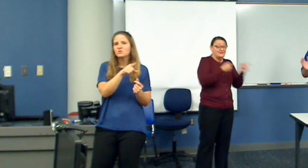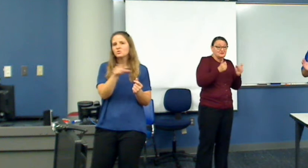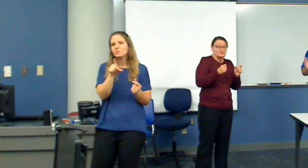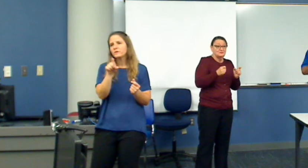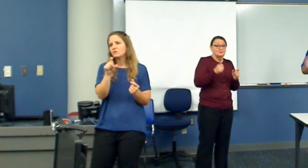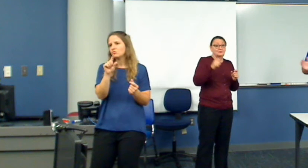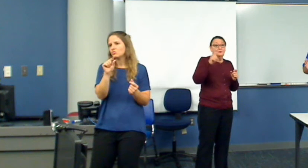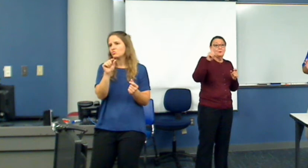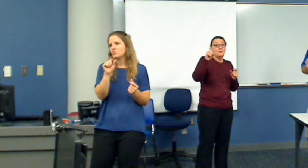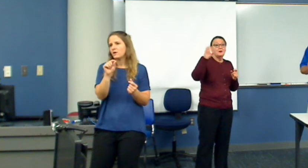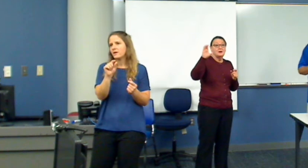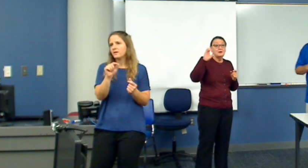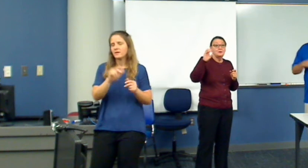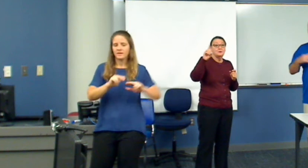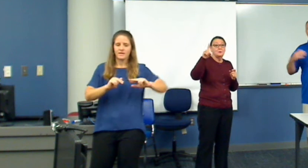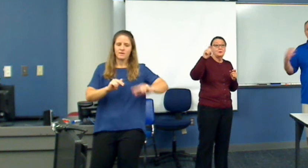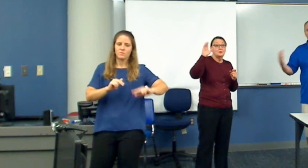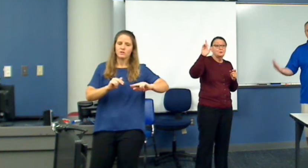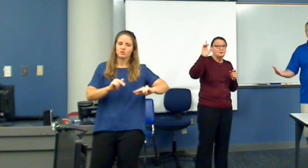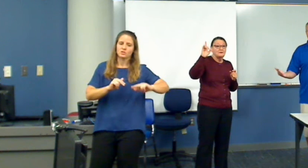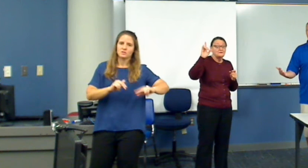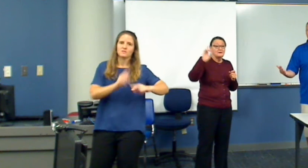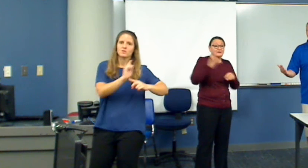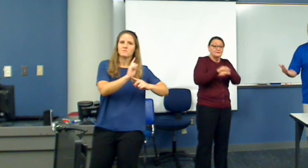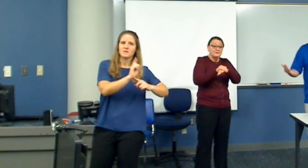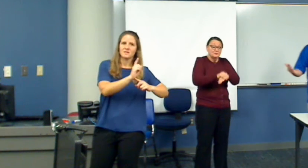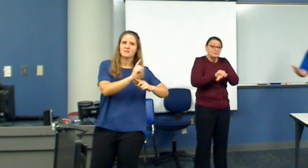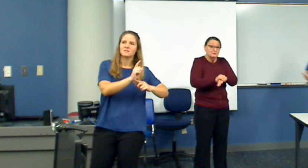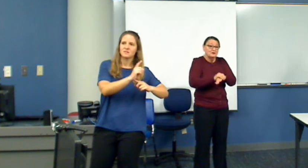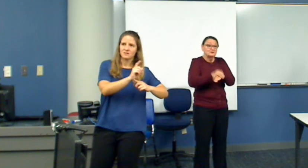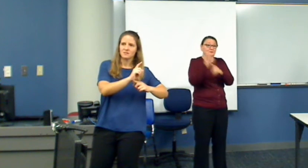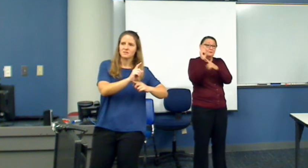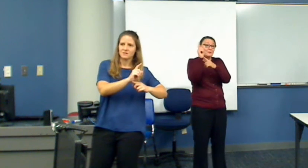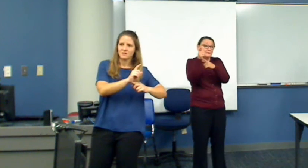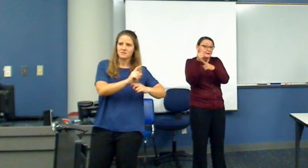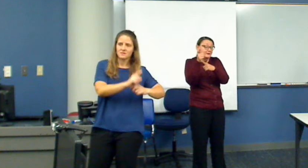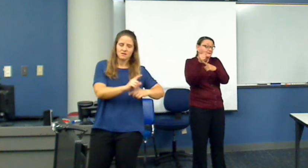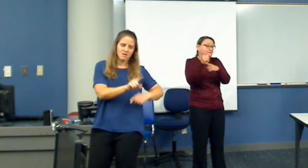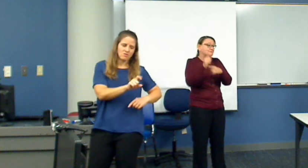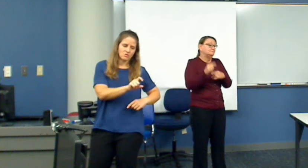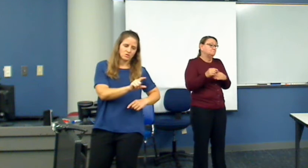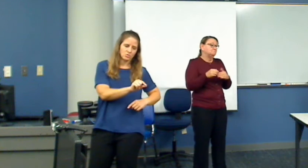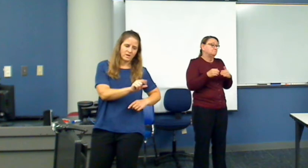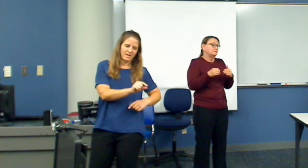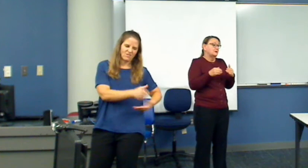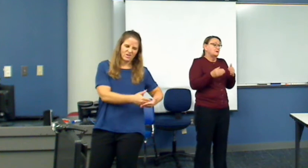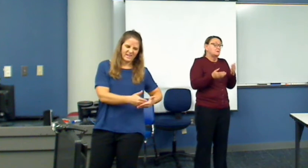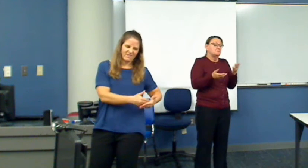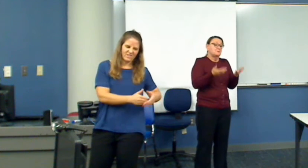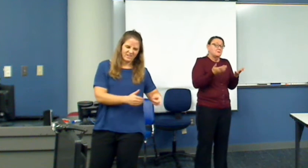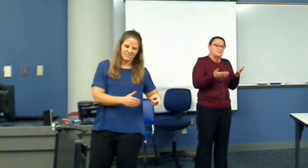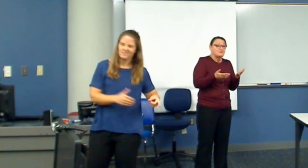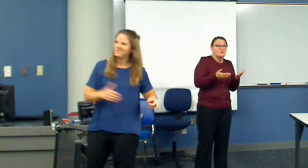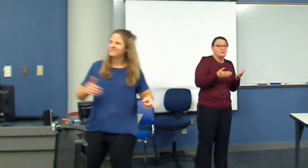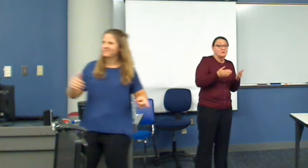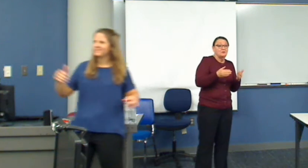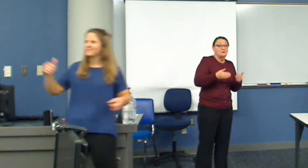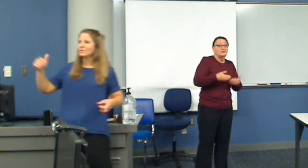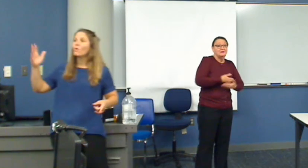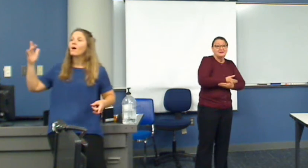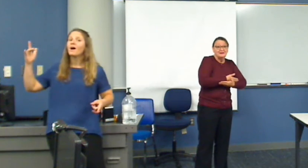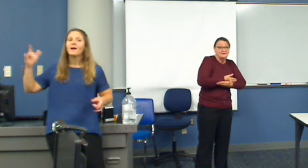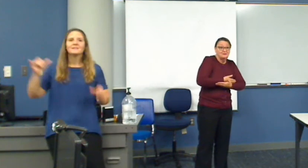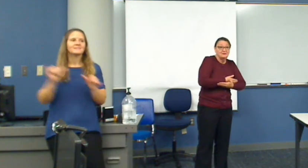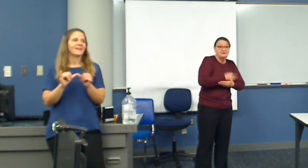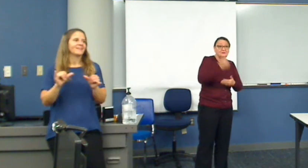120 compressions per minute. Probably closer to 120 per minute for the infant than the adult, and that's just because of the size